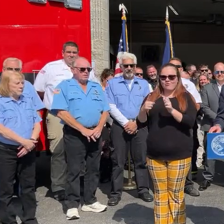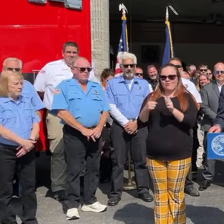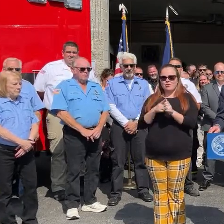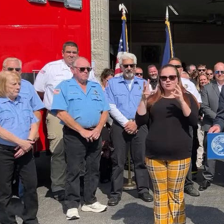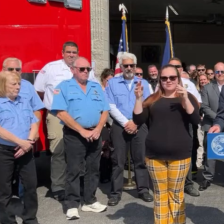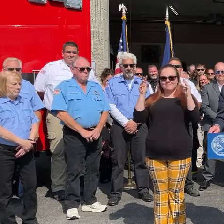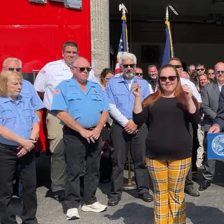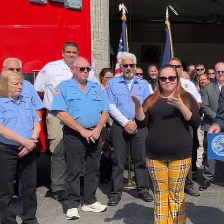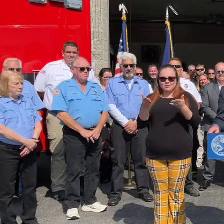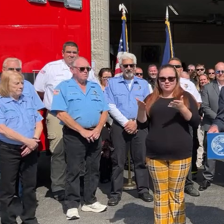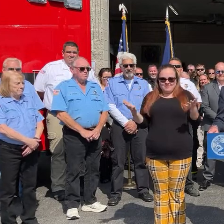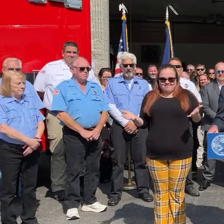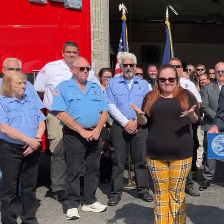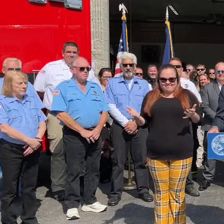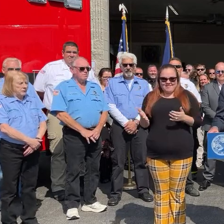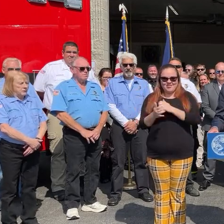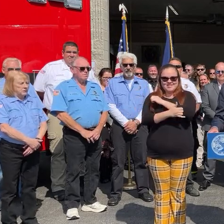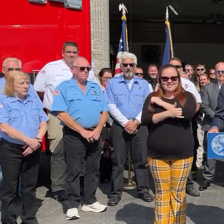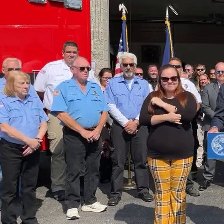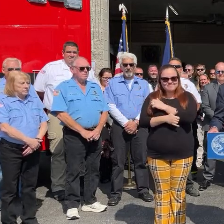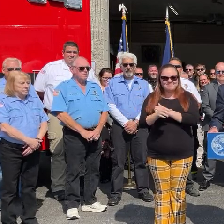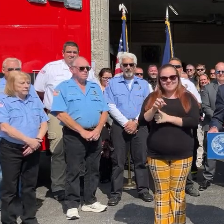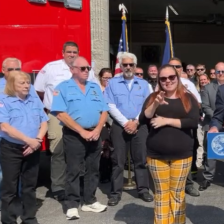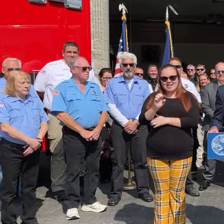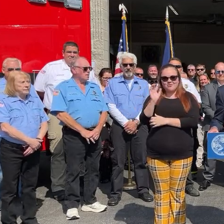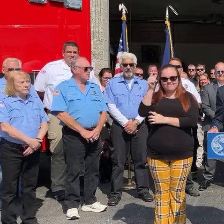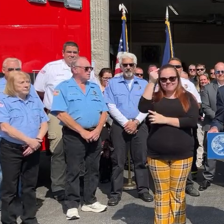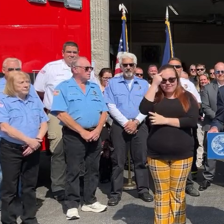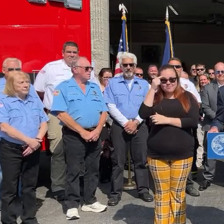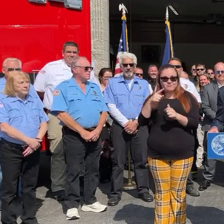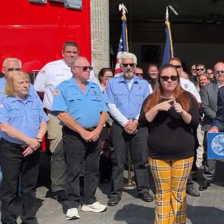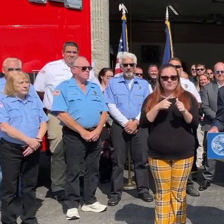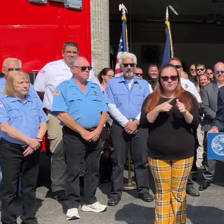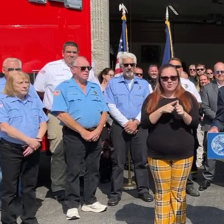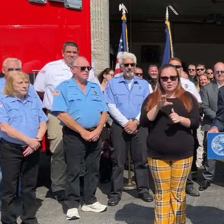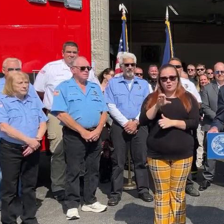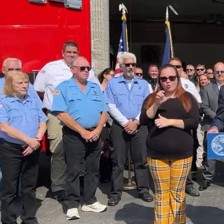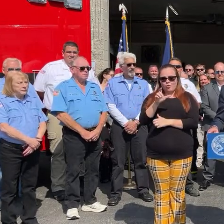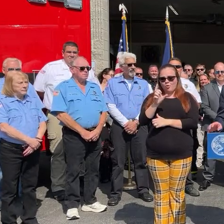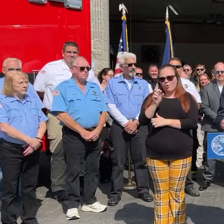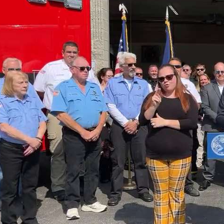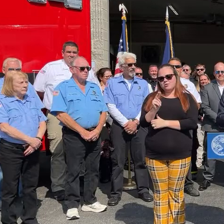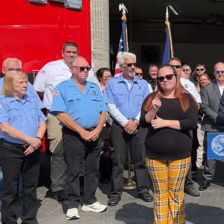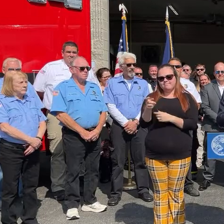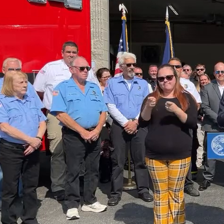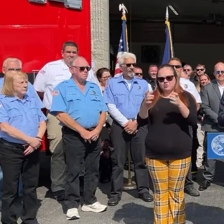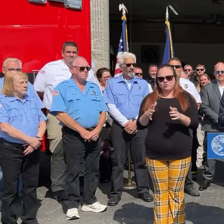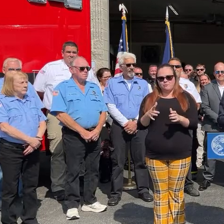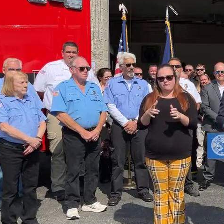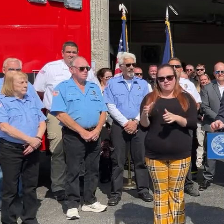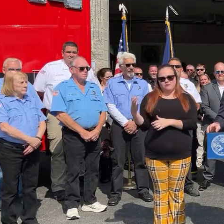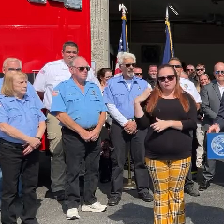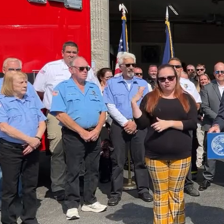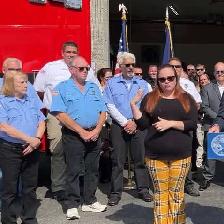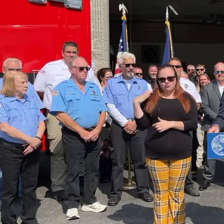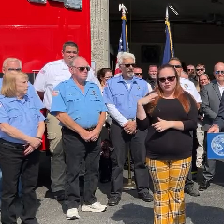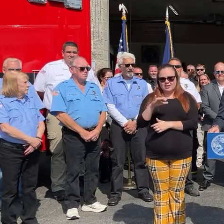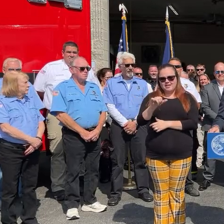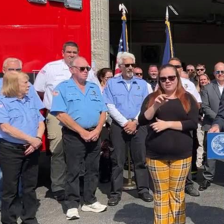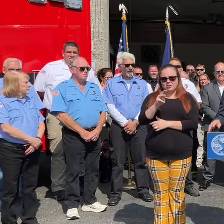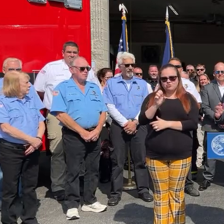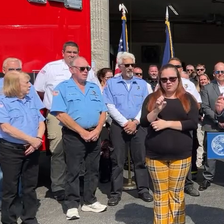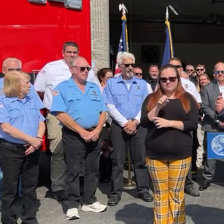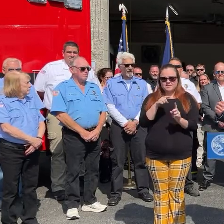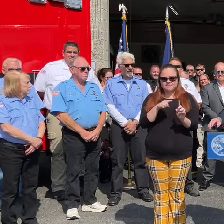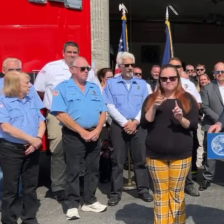service in the history of Erie County government. First off, we're joined by the Colden Supervisor and First Assistant Chief, James